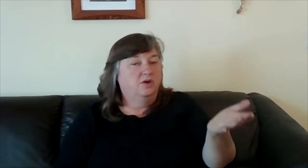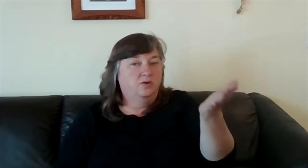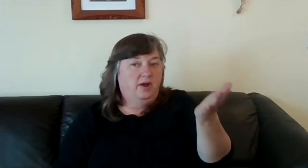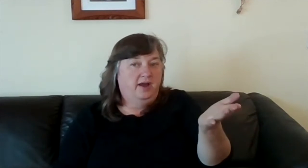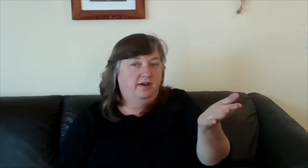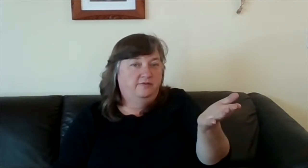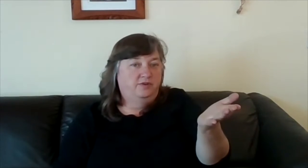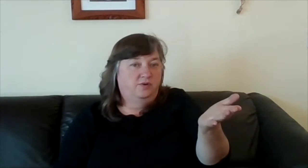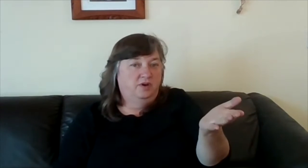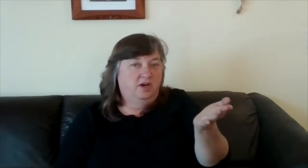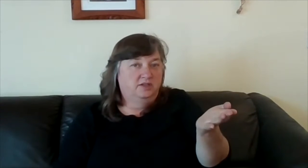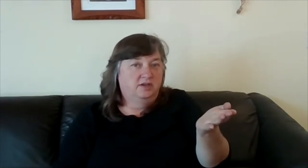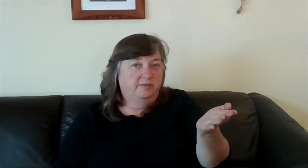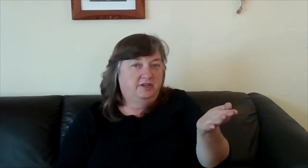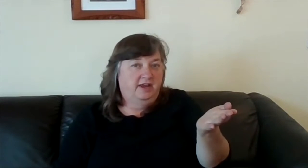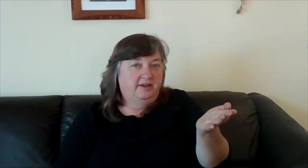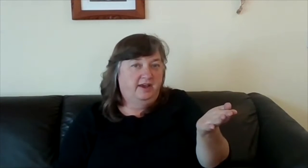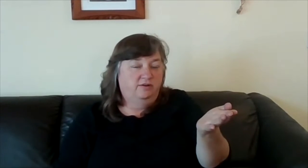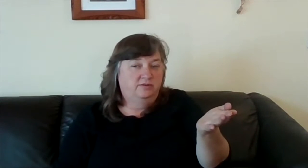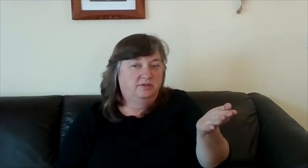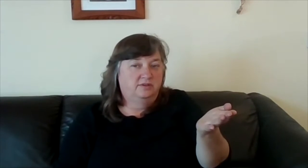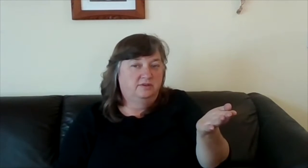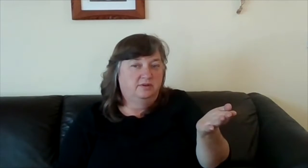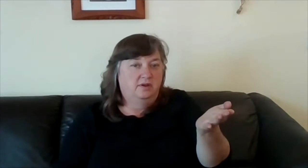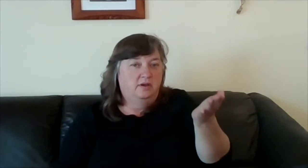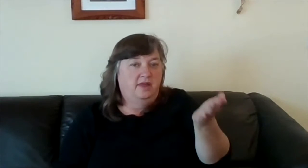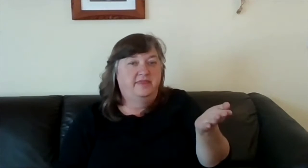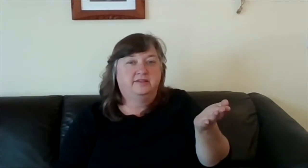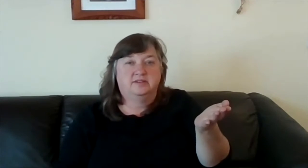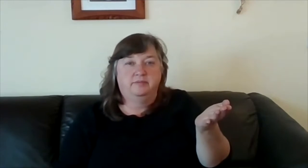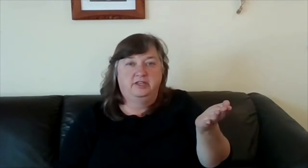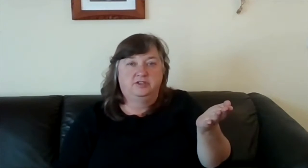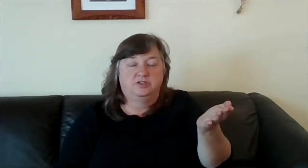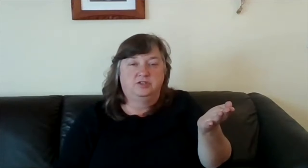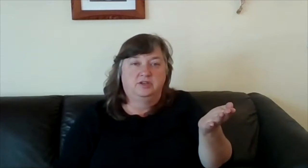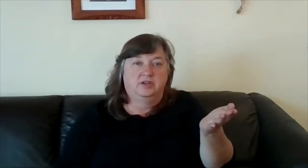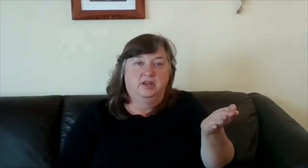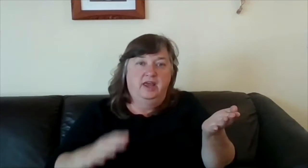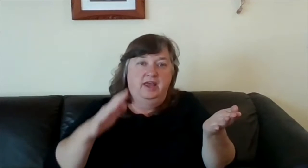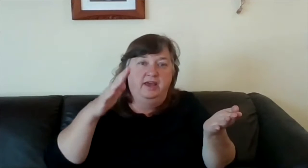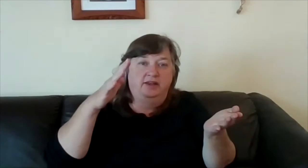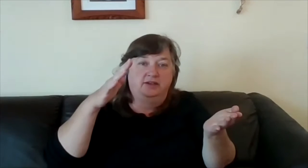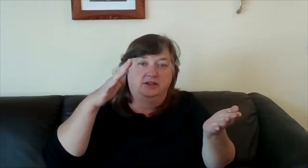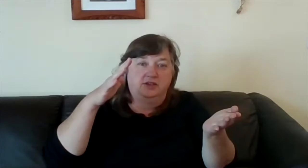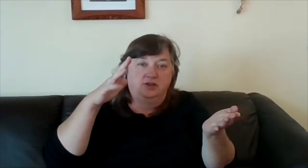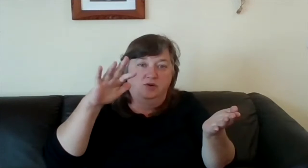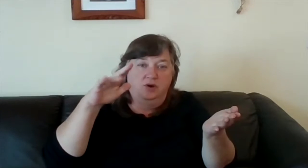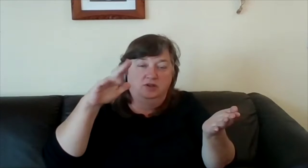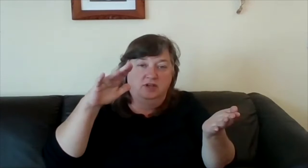So have your non-dominant hand out, and that's the beach. And your